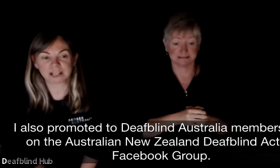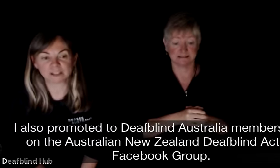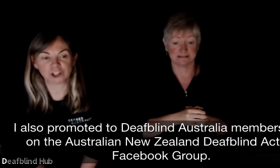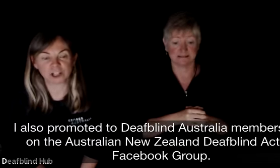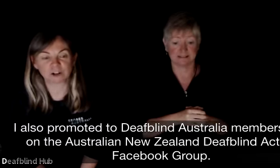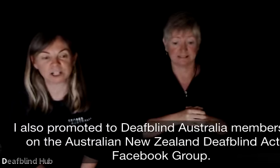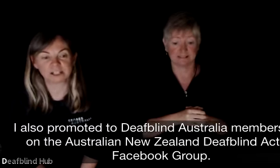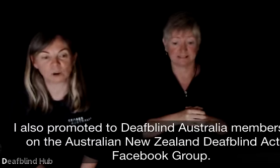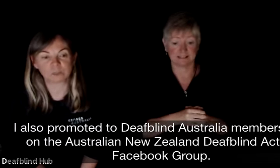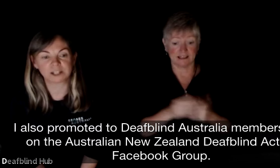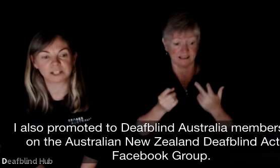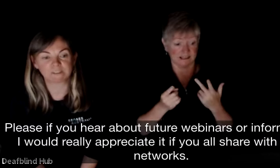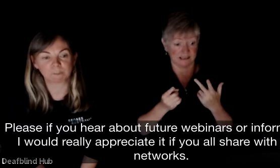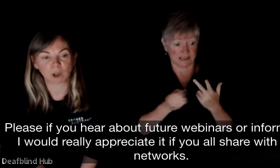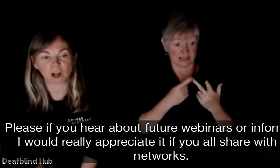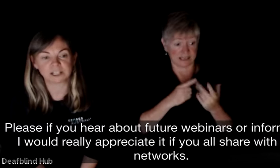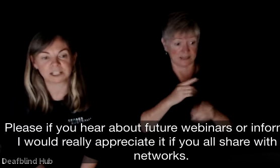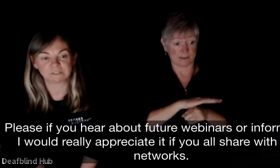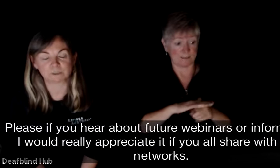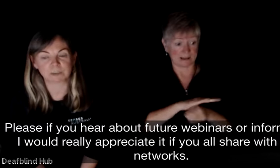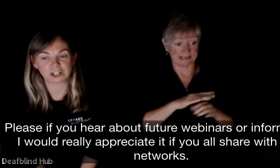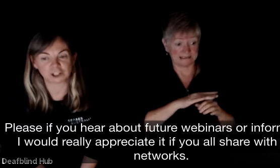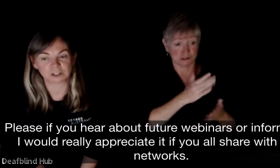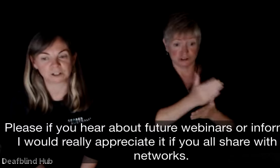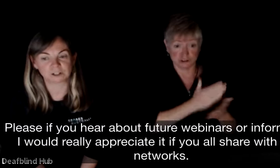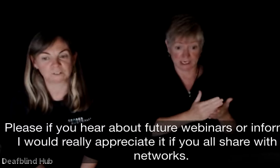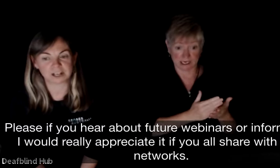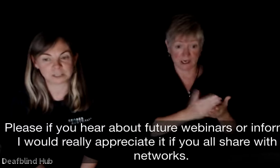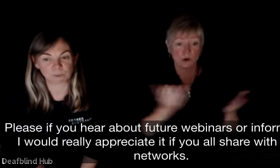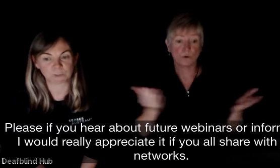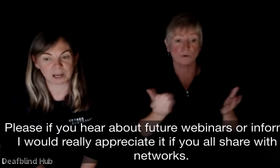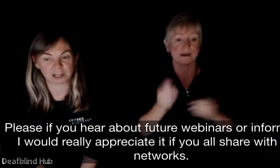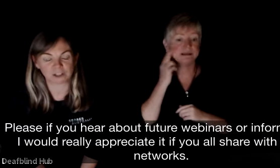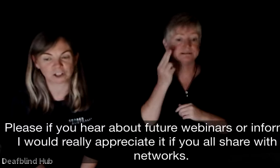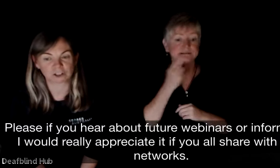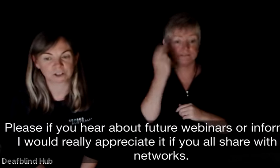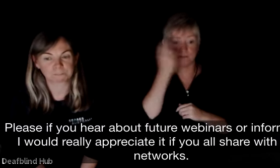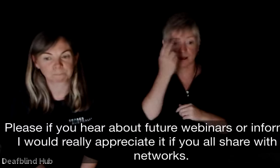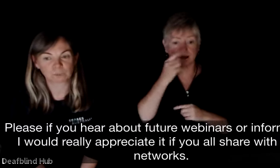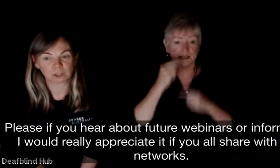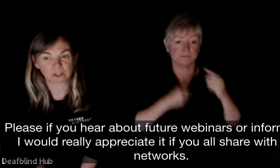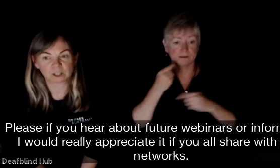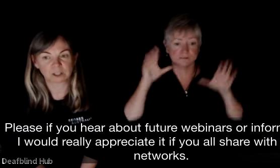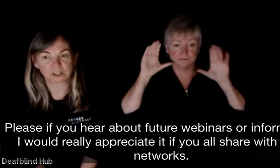Another place I share it is on the Deafblind Information Facebook page.